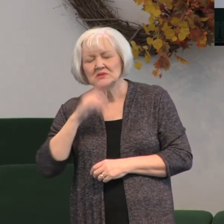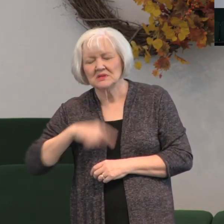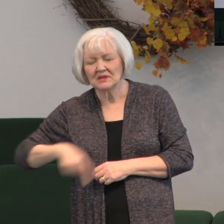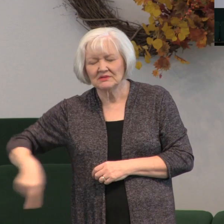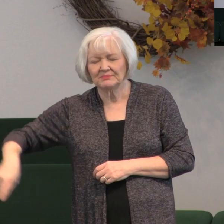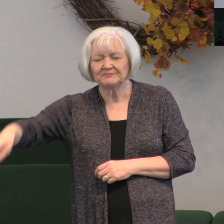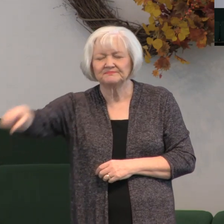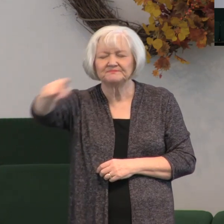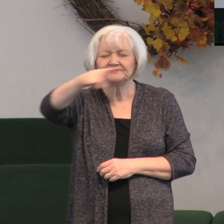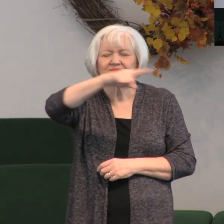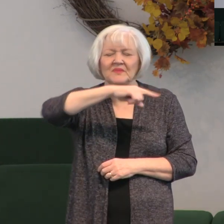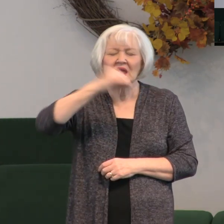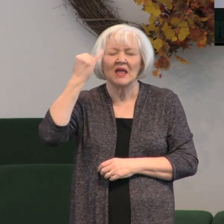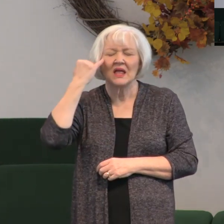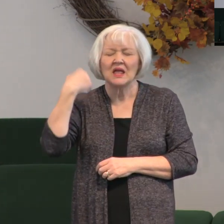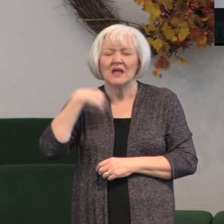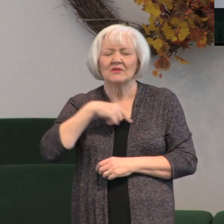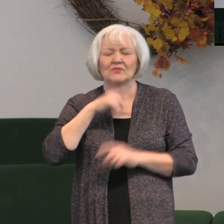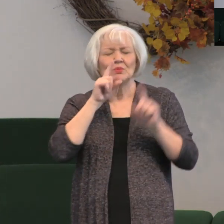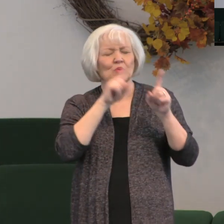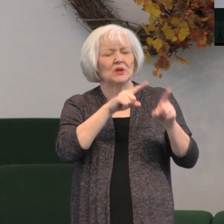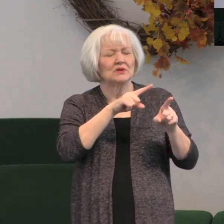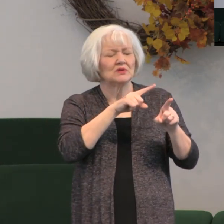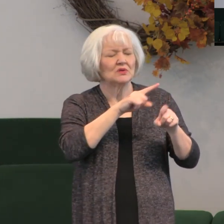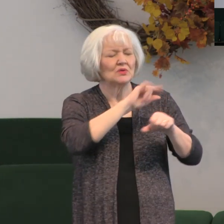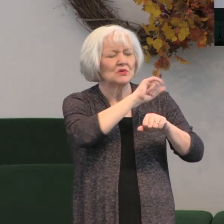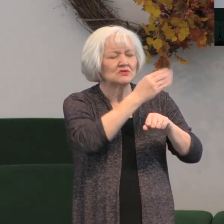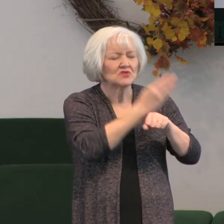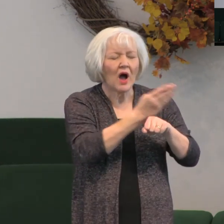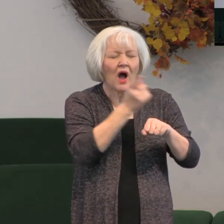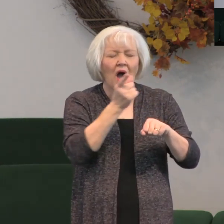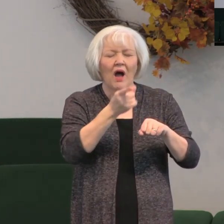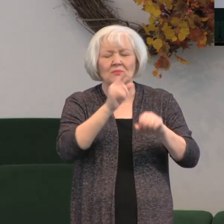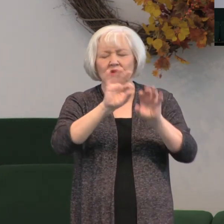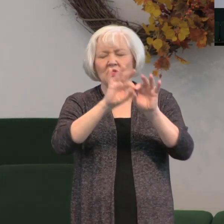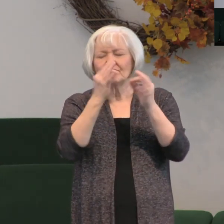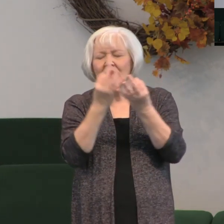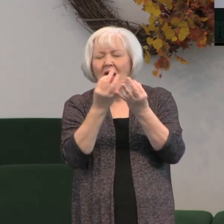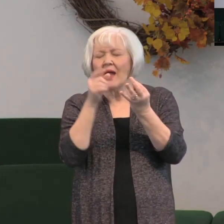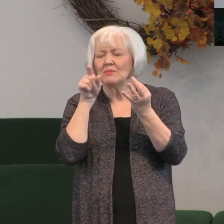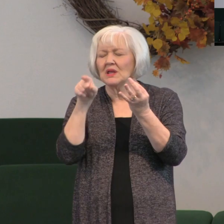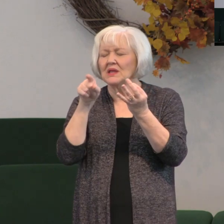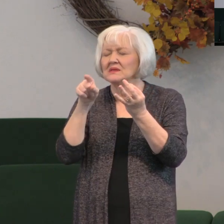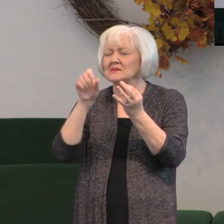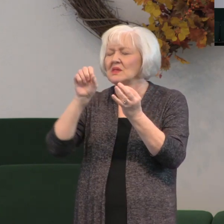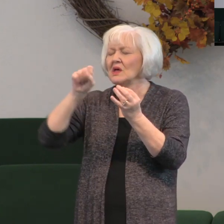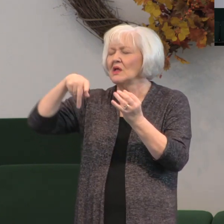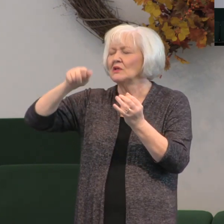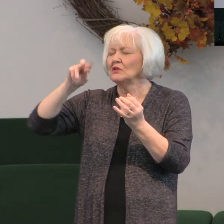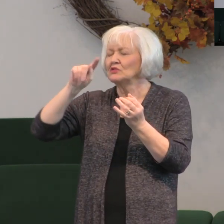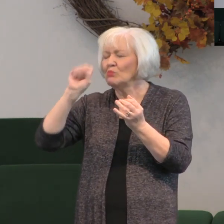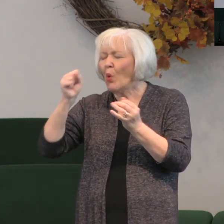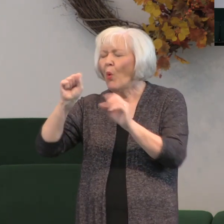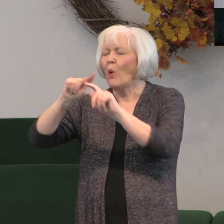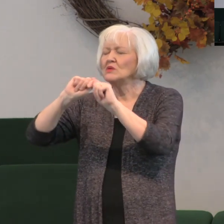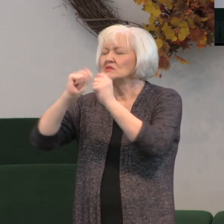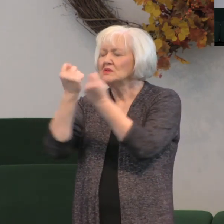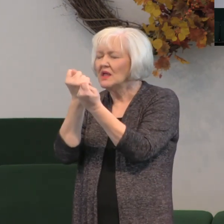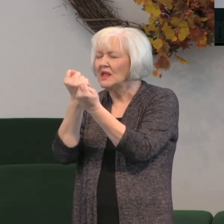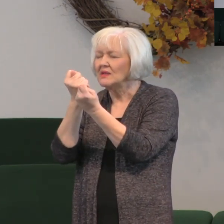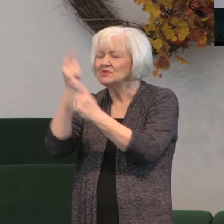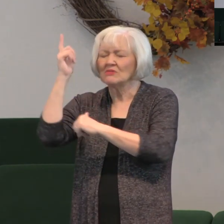and if we went to the jobs and the extended families and the sports teams and the different involvements